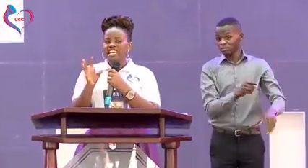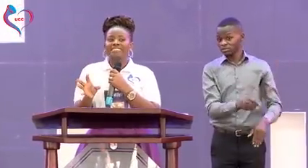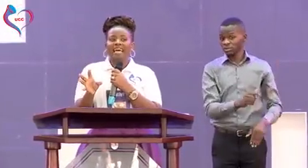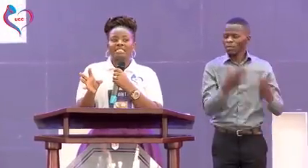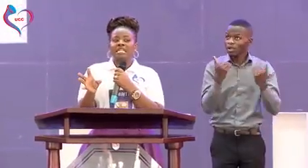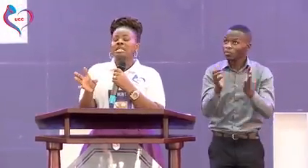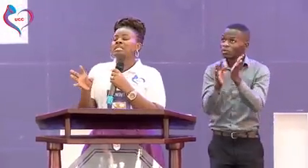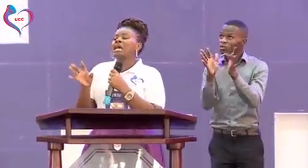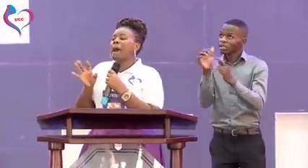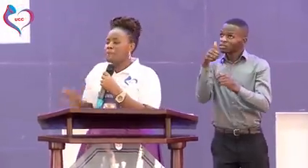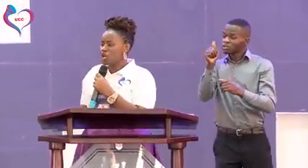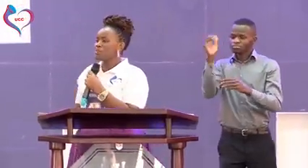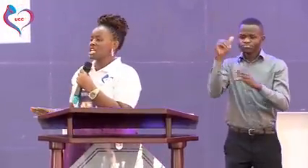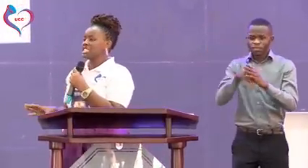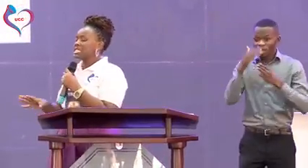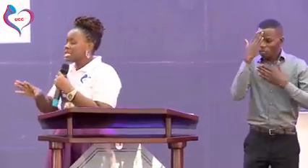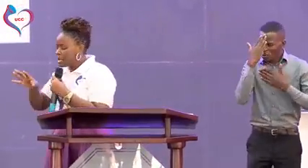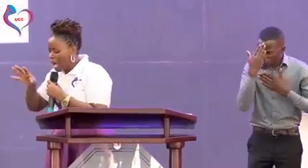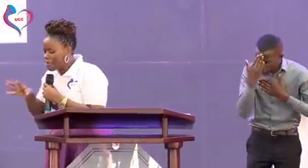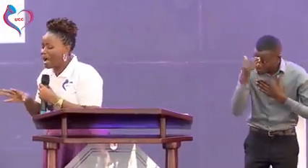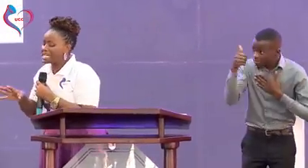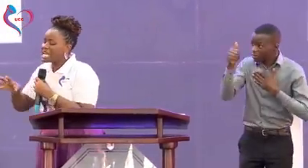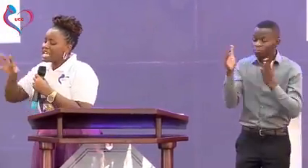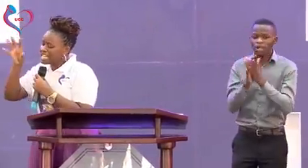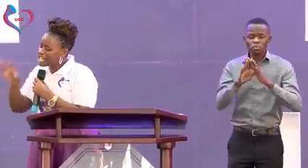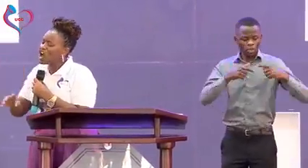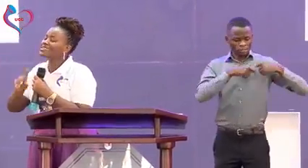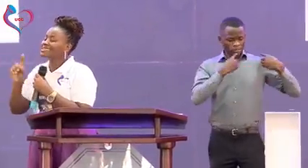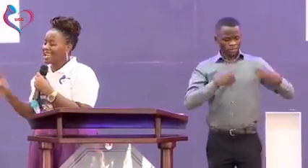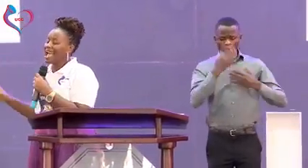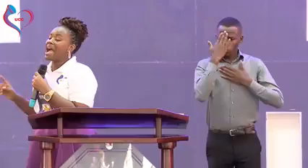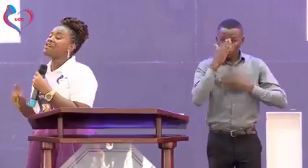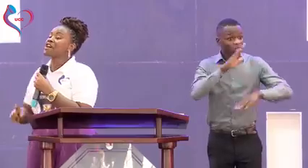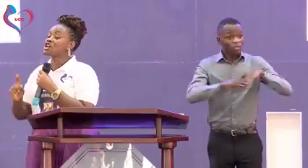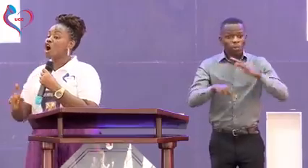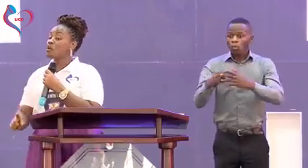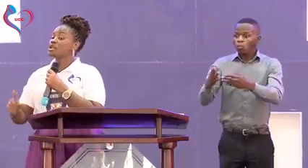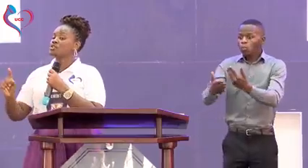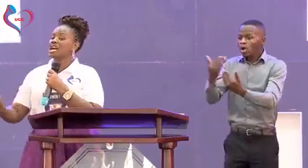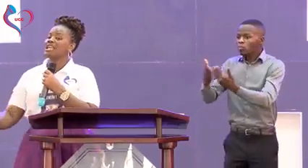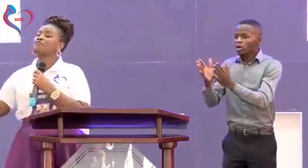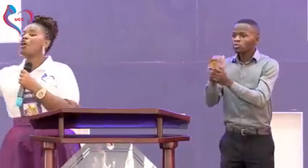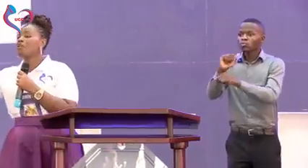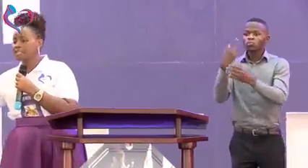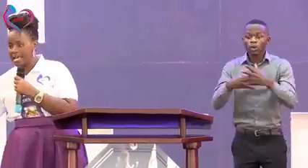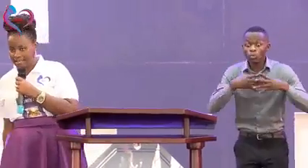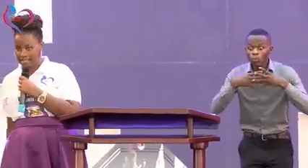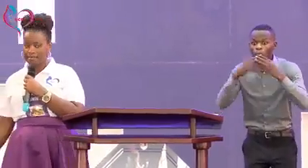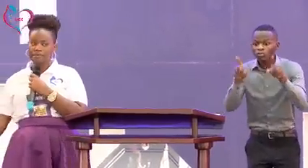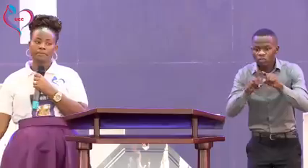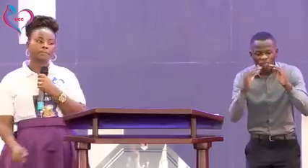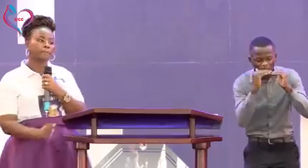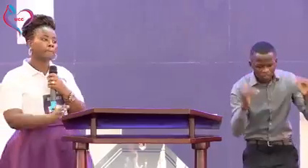Yet Jesus, in his humble humility, humble heart, he did not care even going to the level of